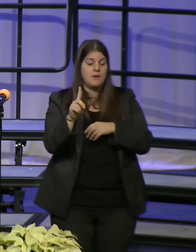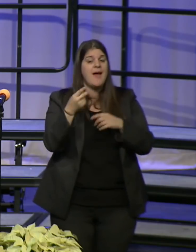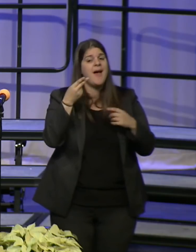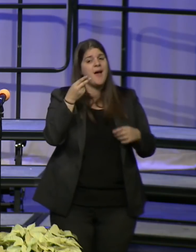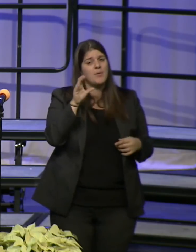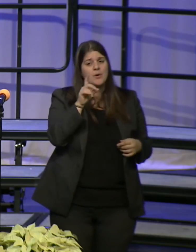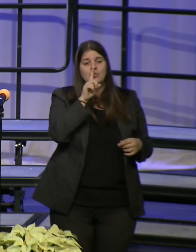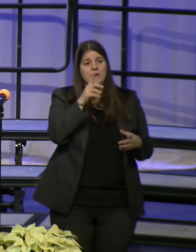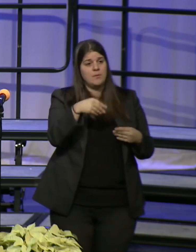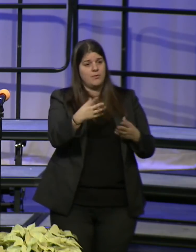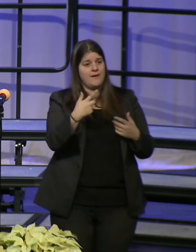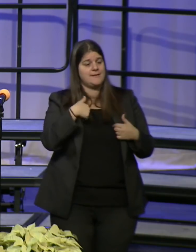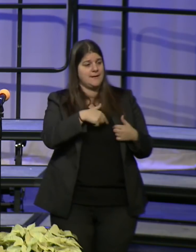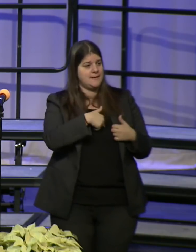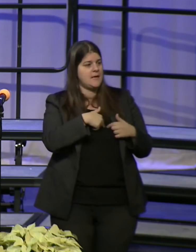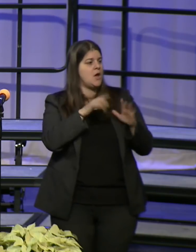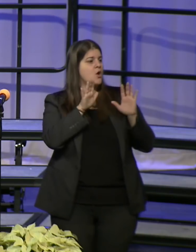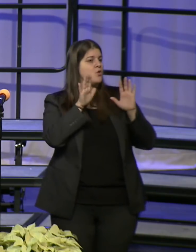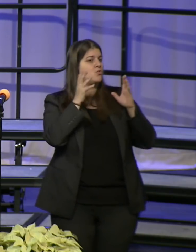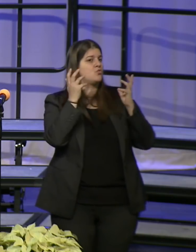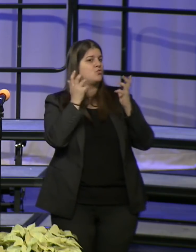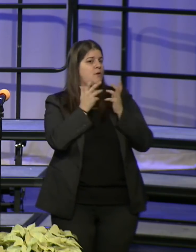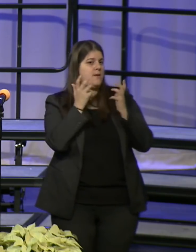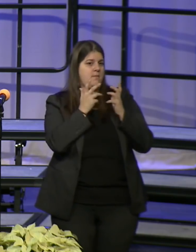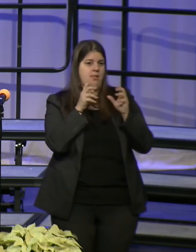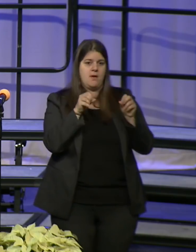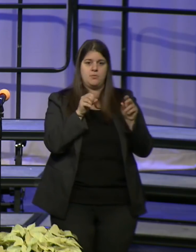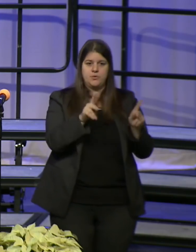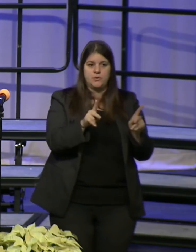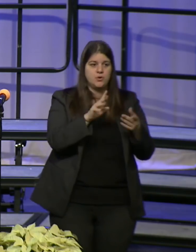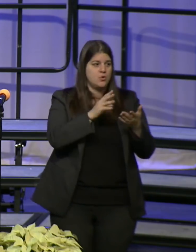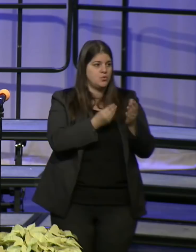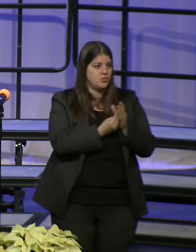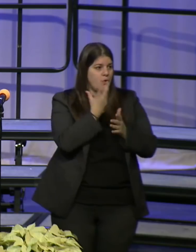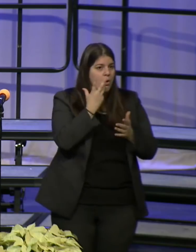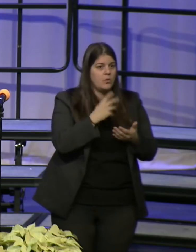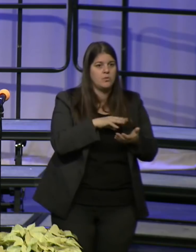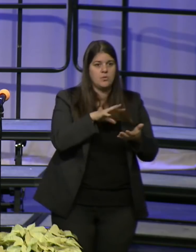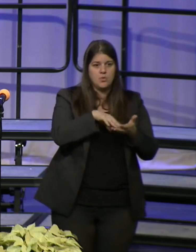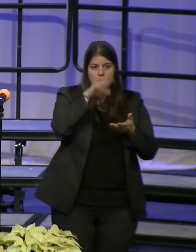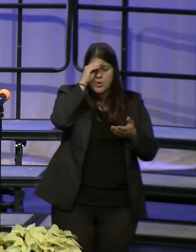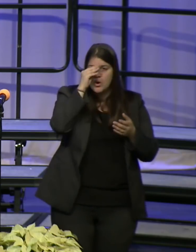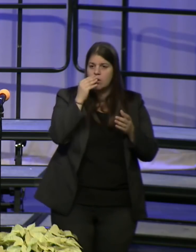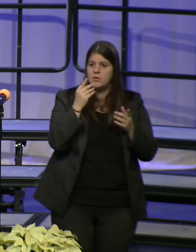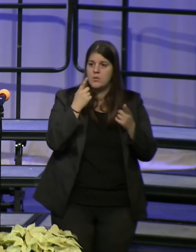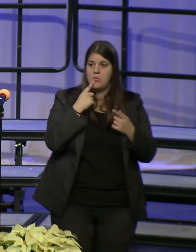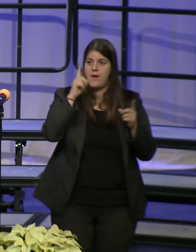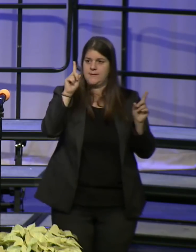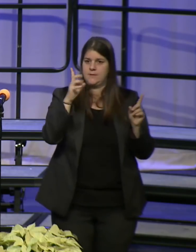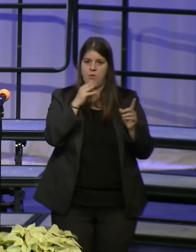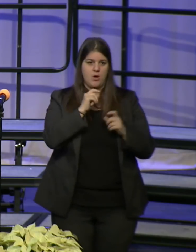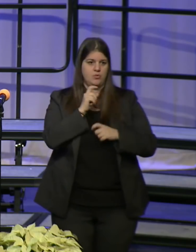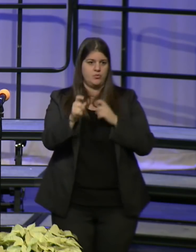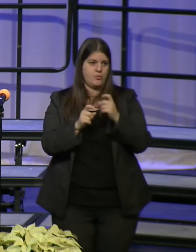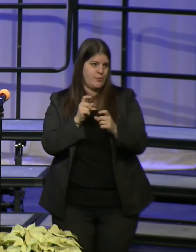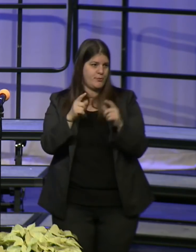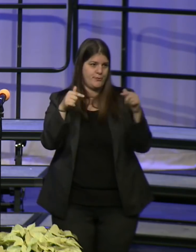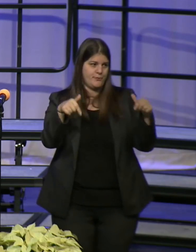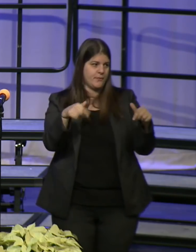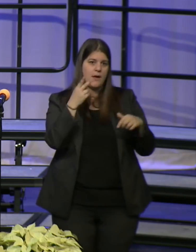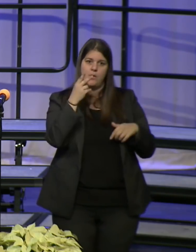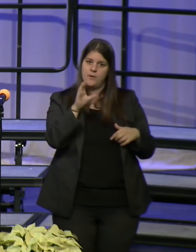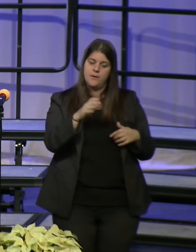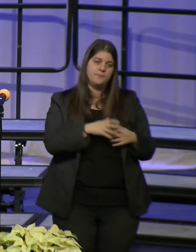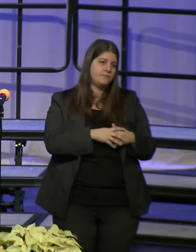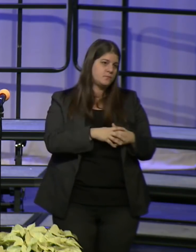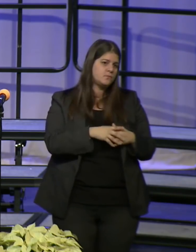with incredible opportunities to grow, to learn, to prosper, and to contribute. We enjoy